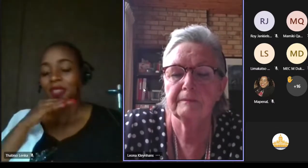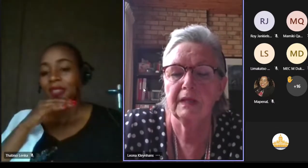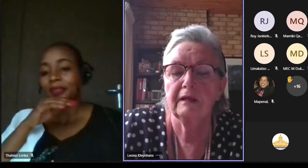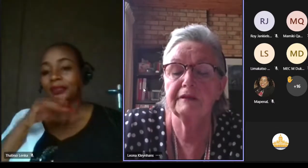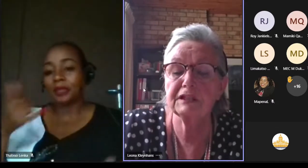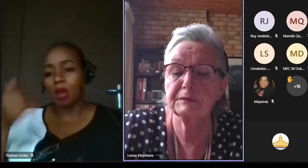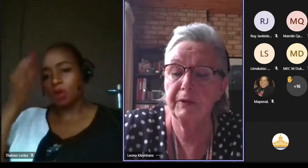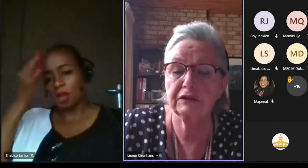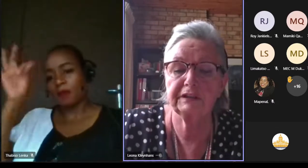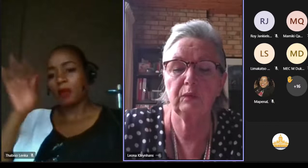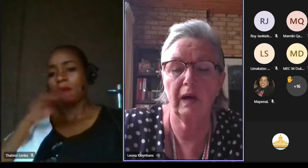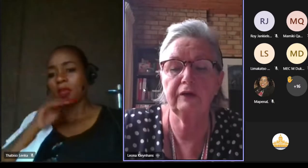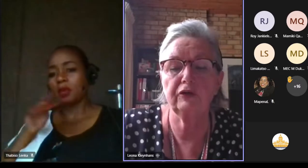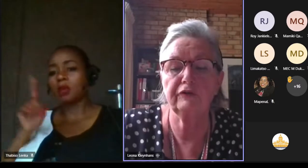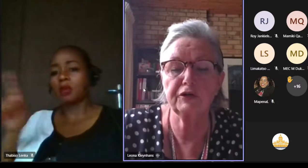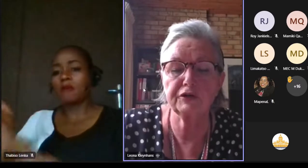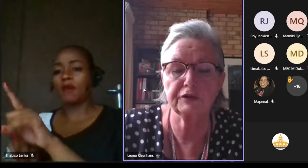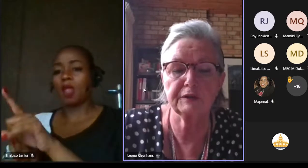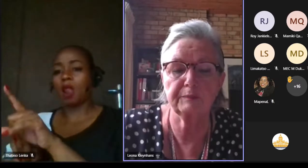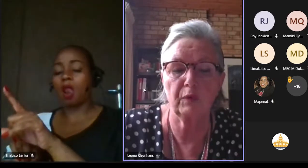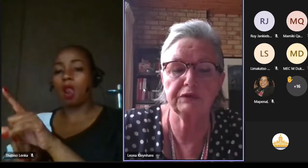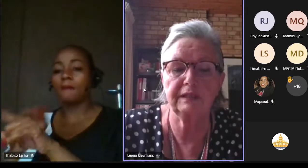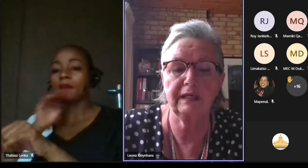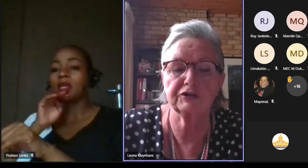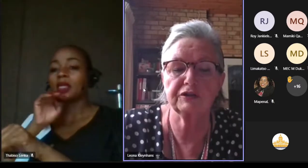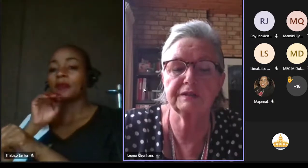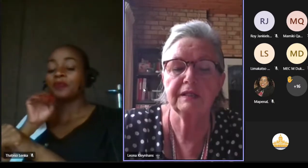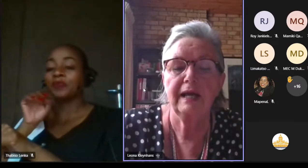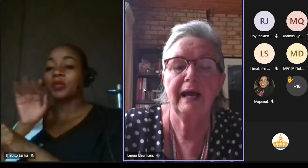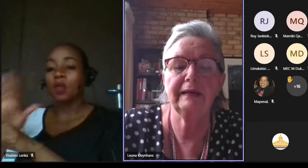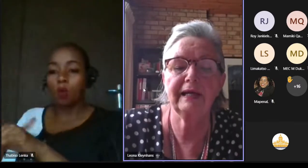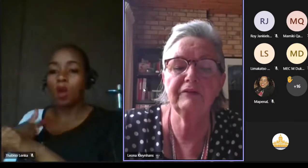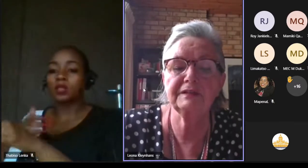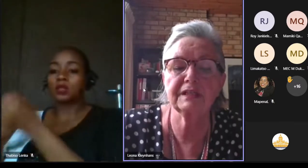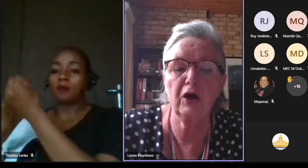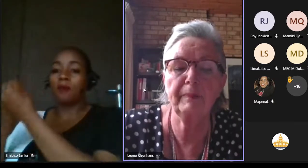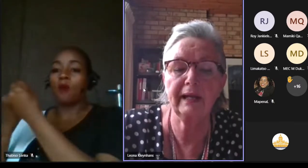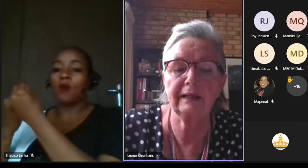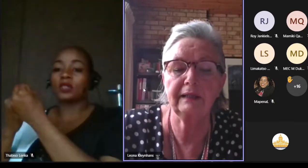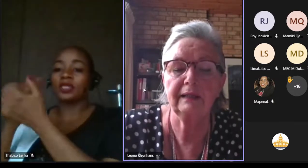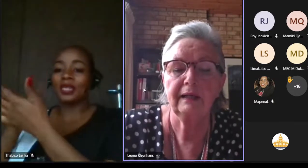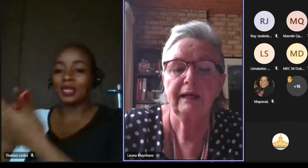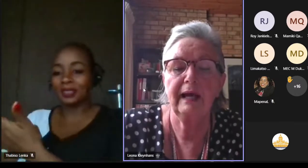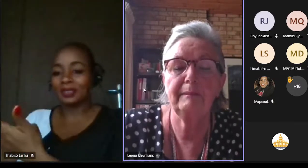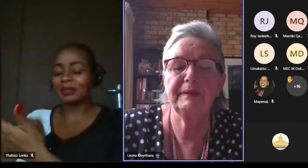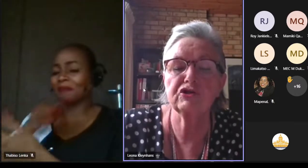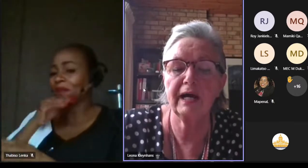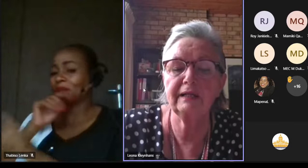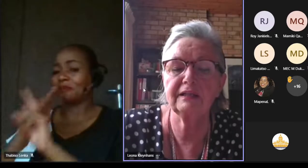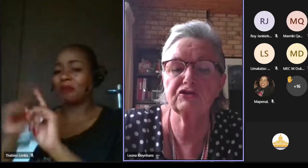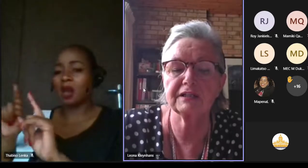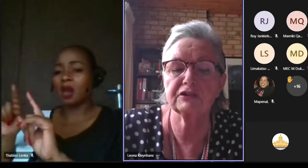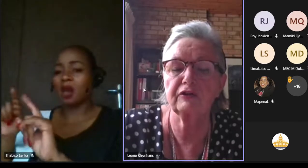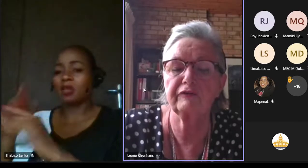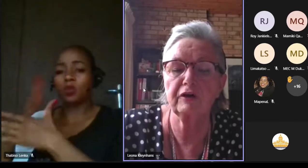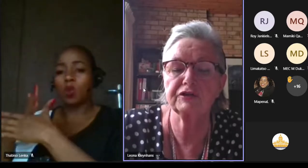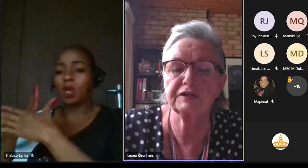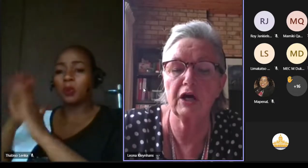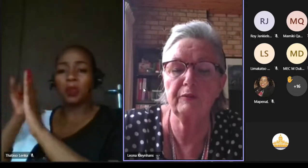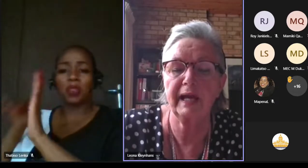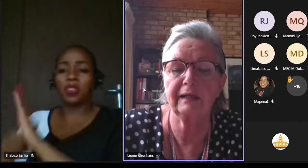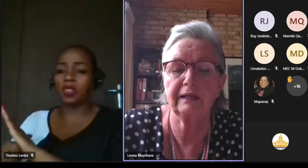governance. This party won universal support in elections and governed so badly and betrayed the trust